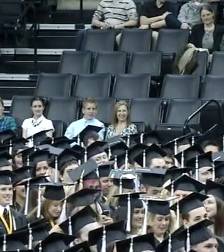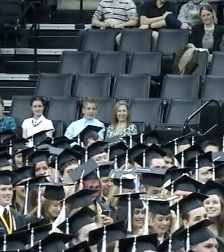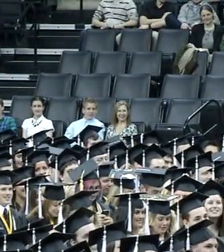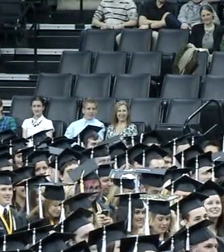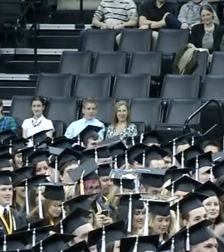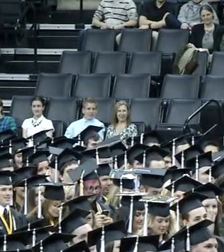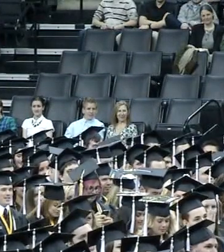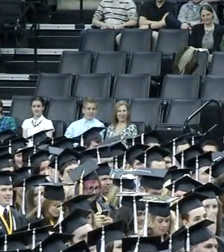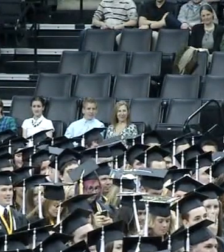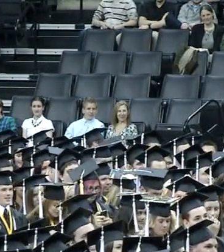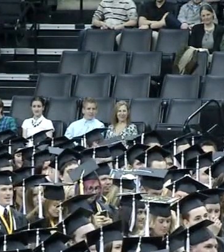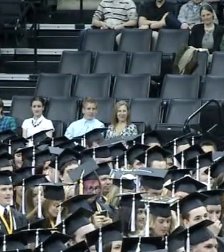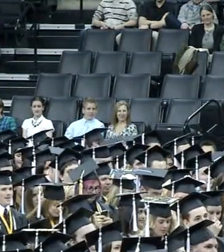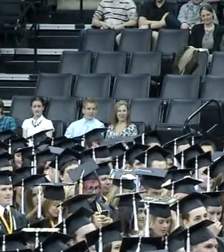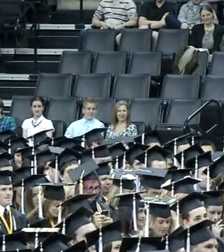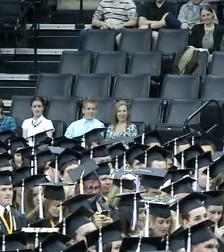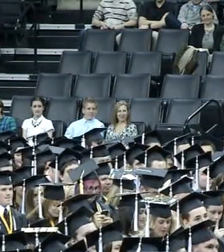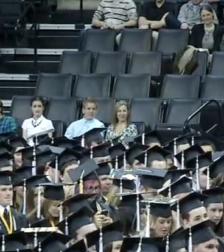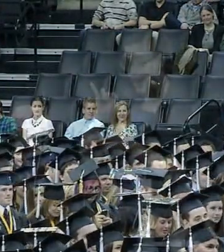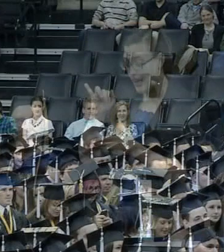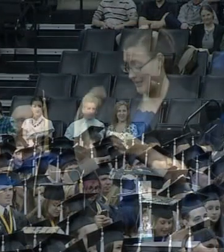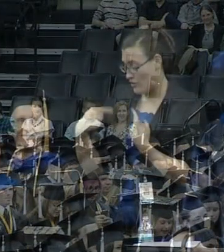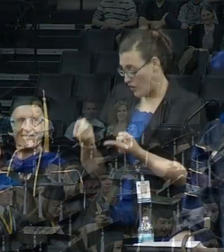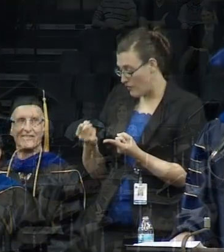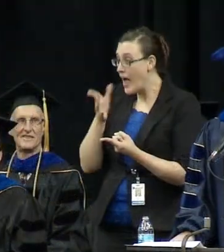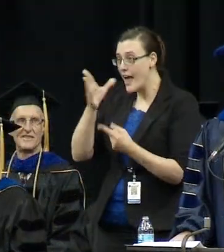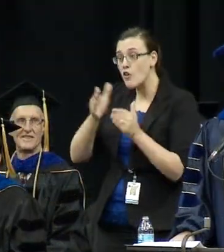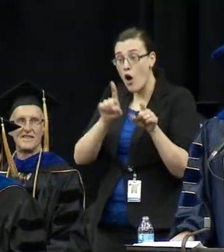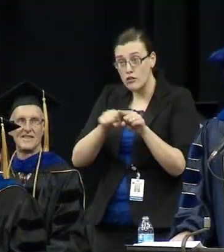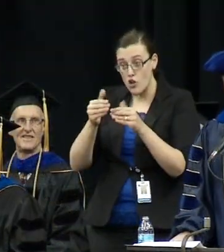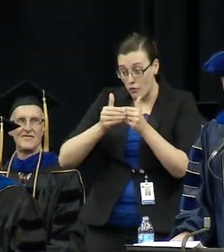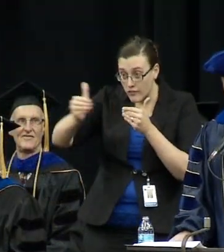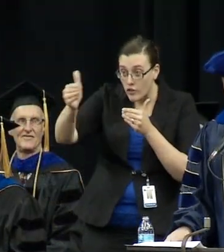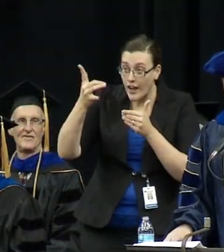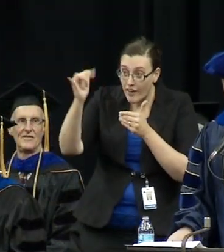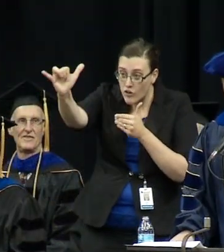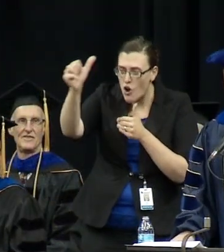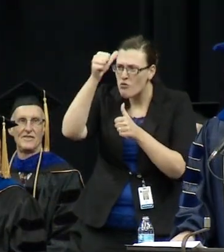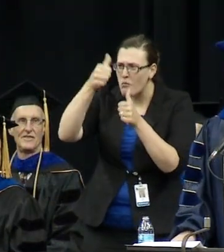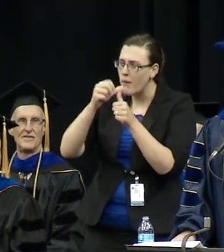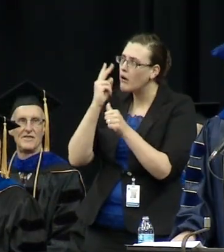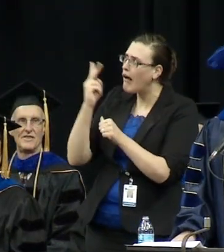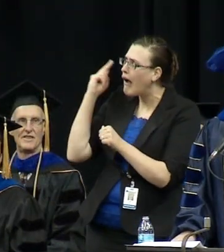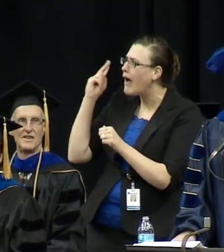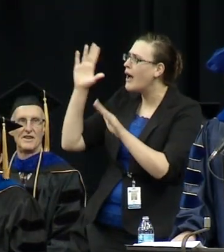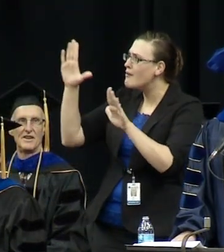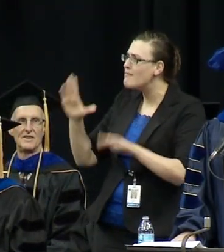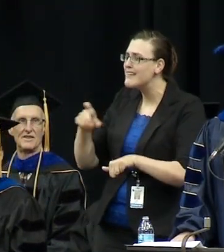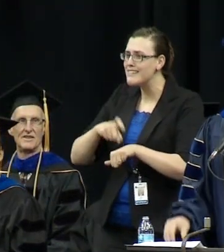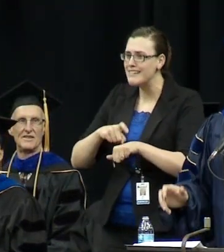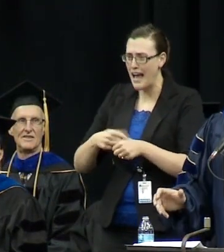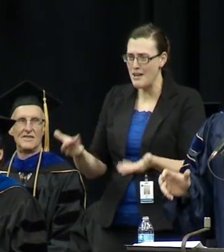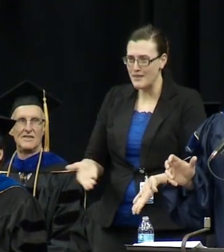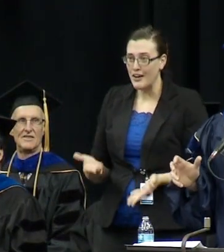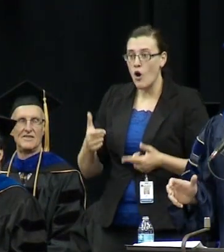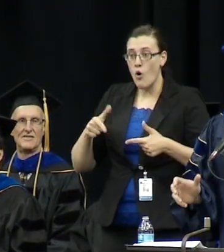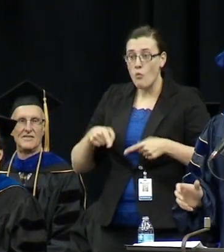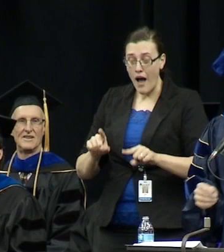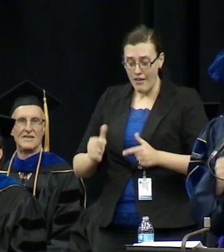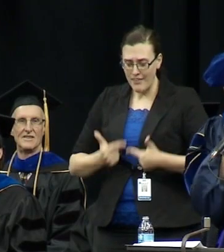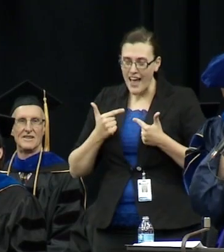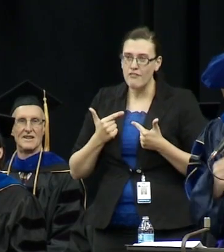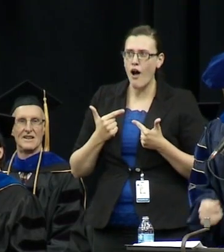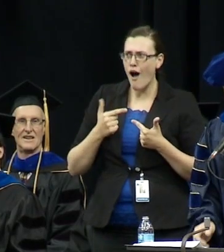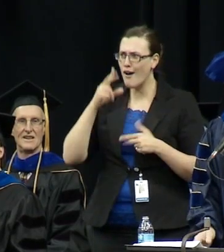Your time at the University of Iowa has been and will forever be remembered as one of the greatest periods of your life, when life was